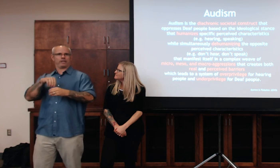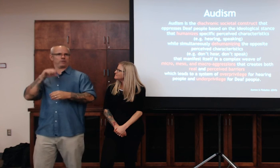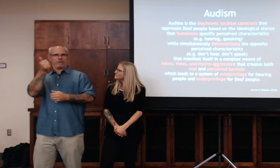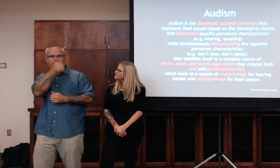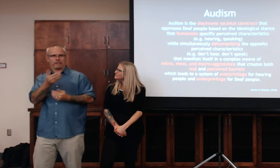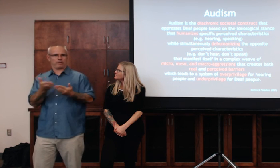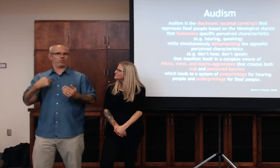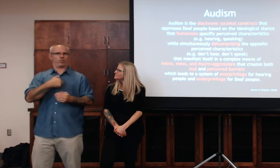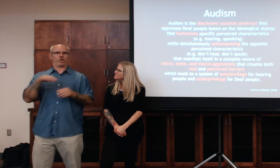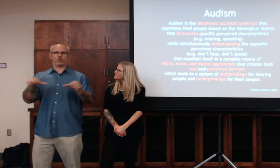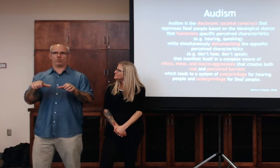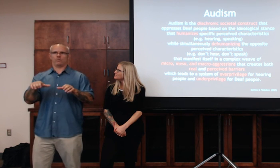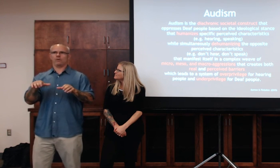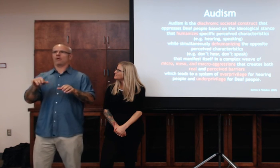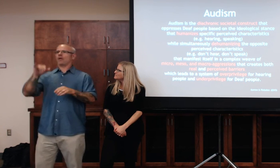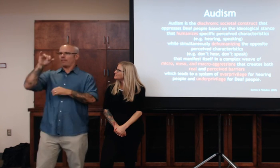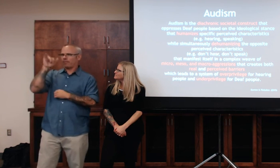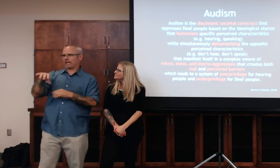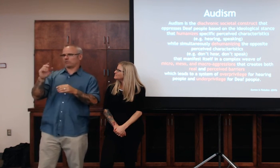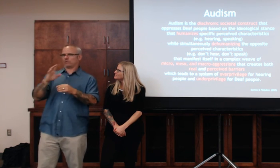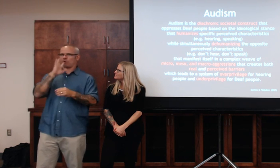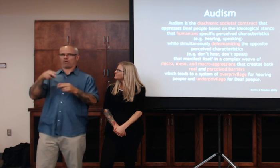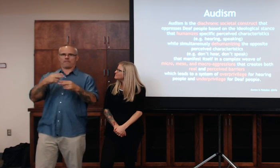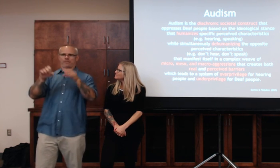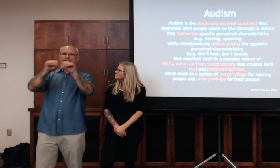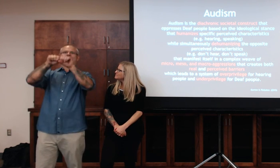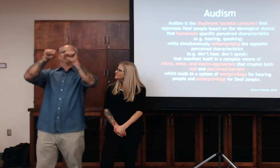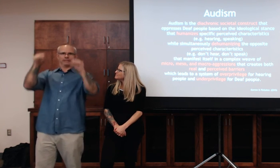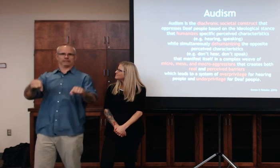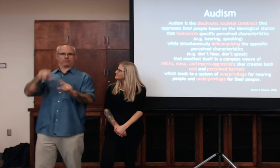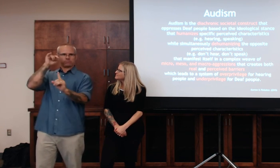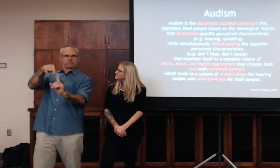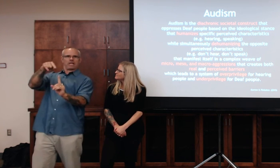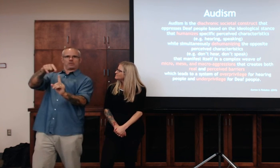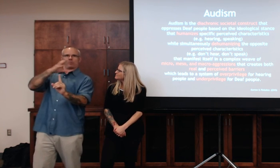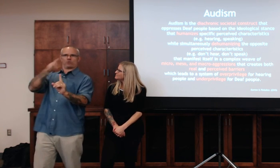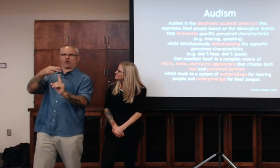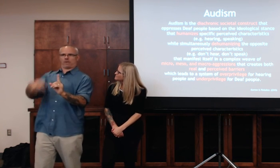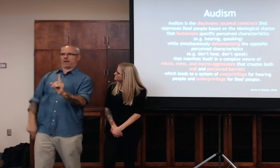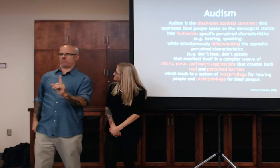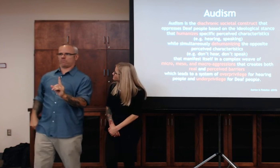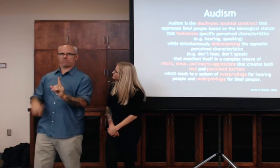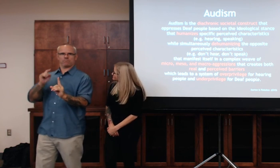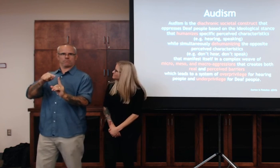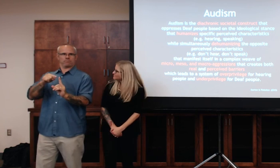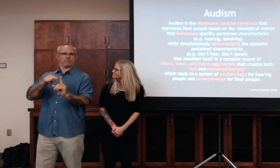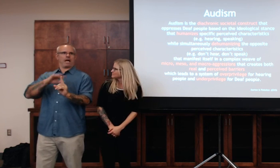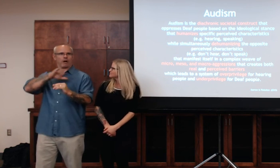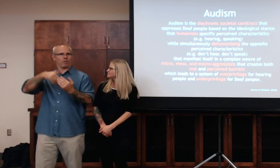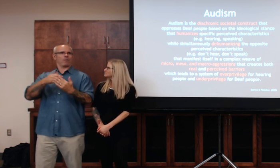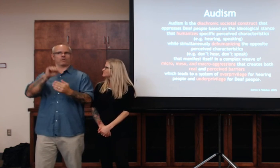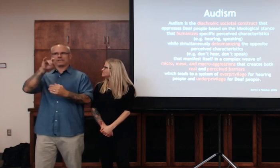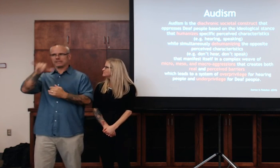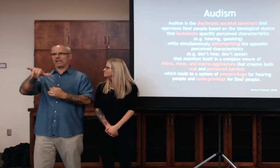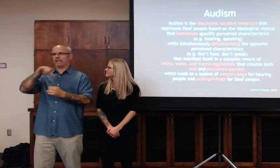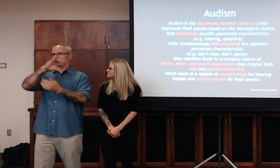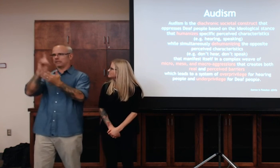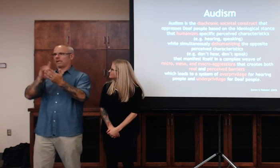their ways of being in anything. So that's the system that we're talking about, guys. How